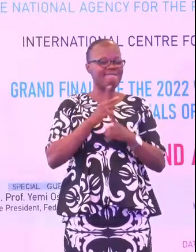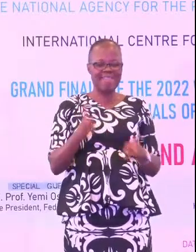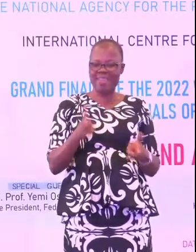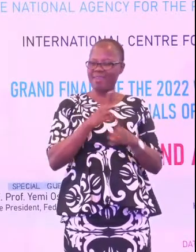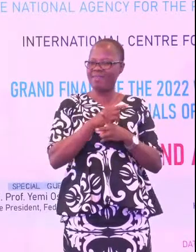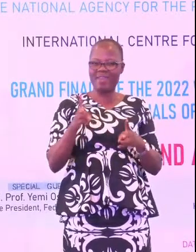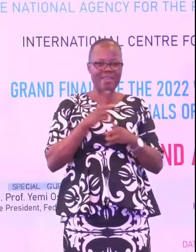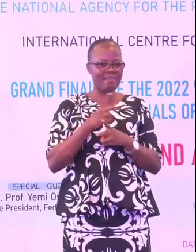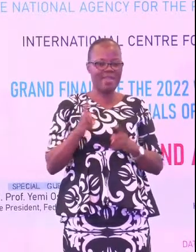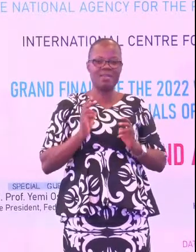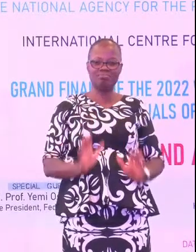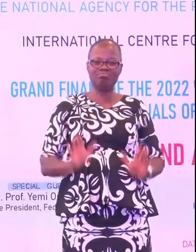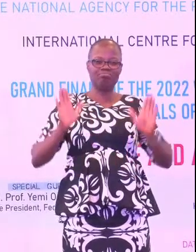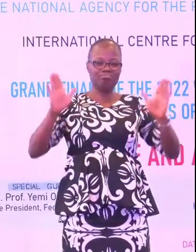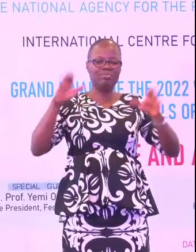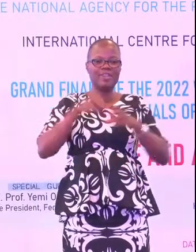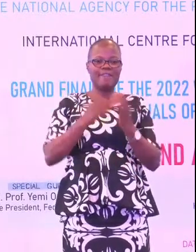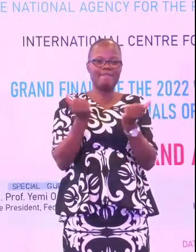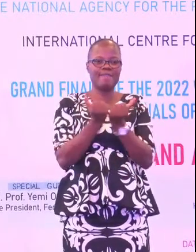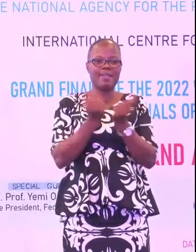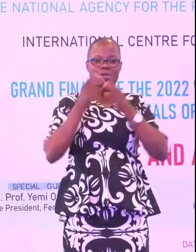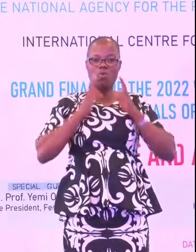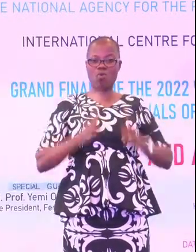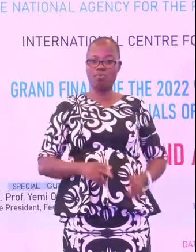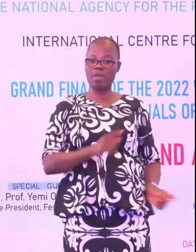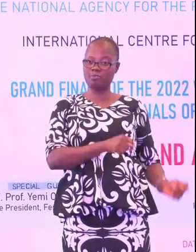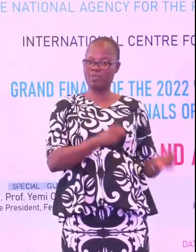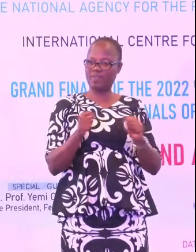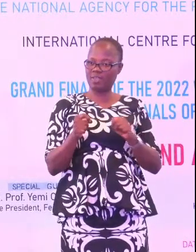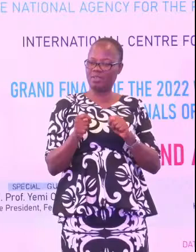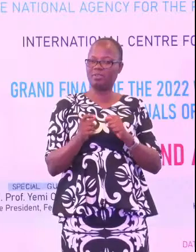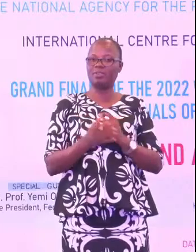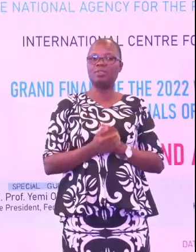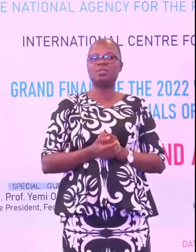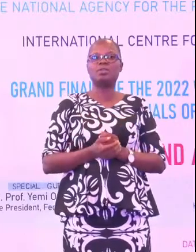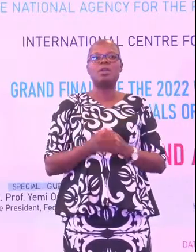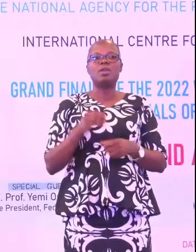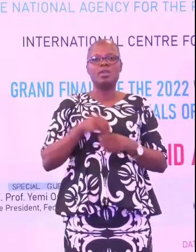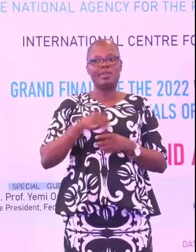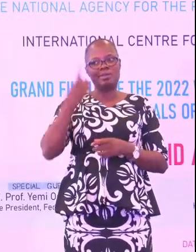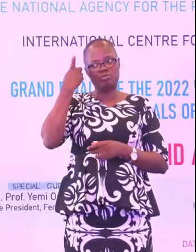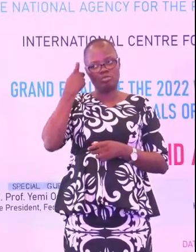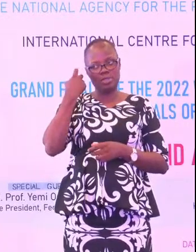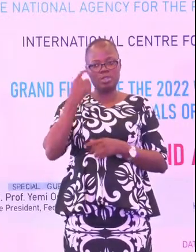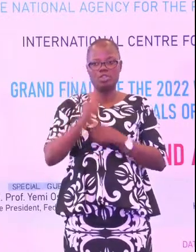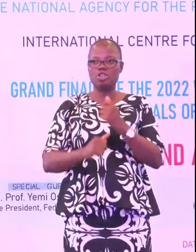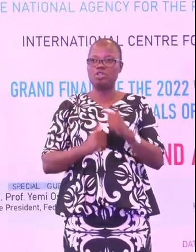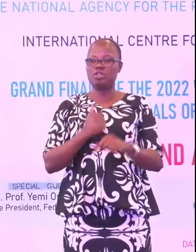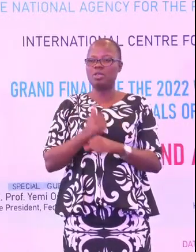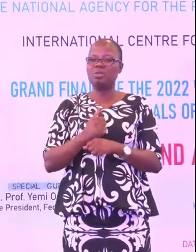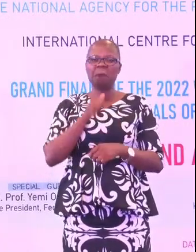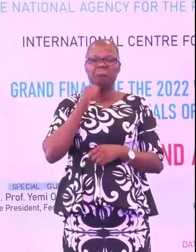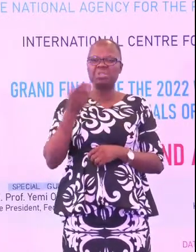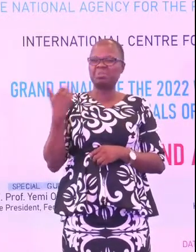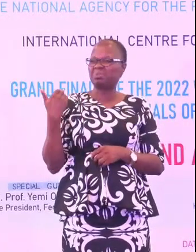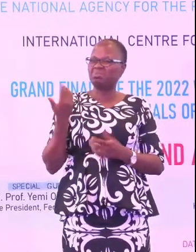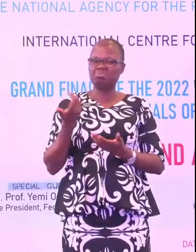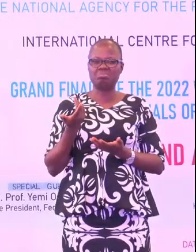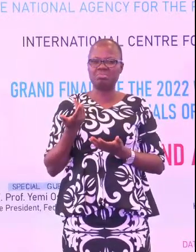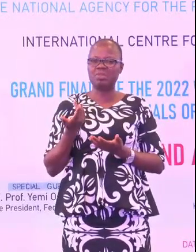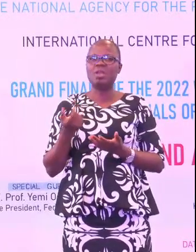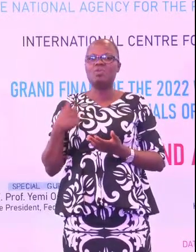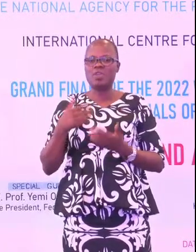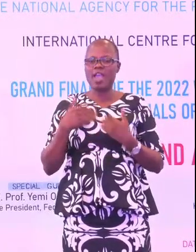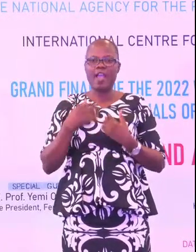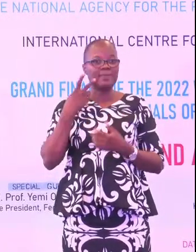great stride in fighting human trafficking. In the recent years, not too long, we